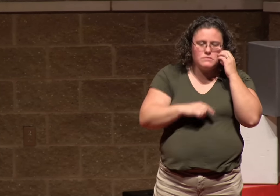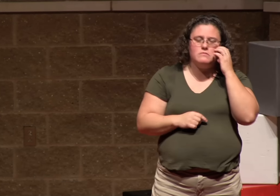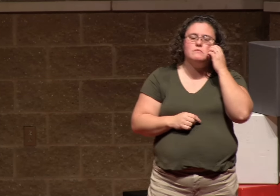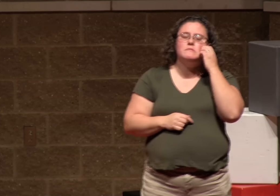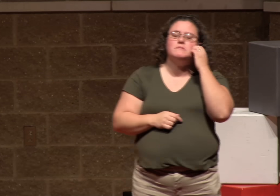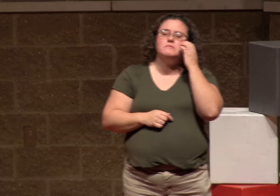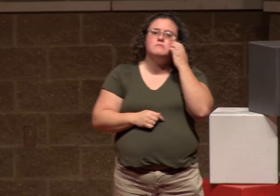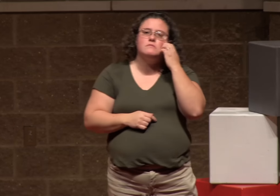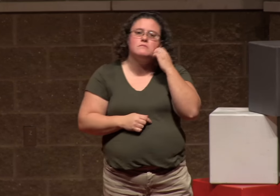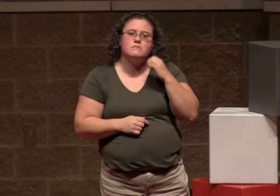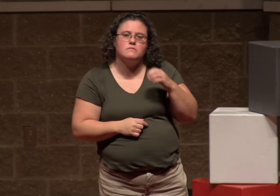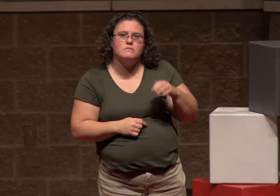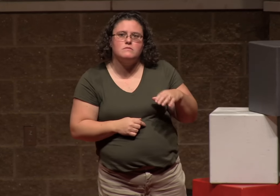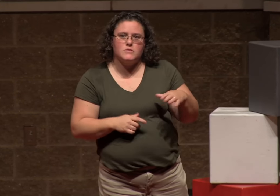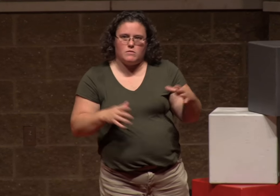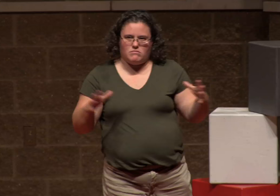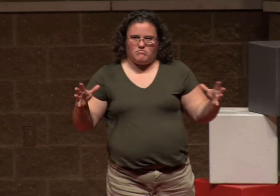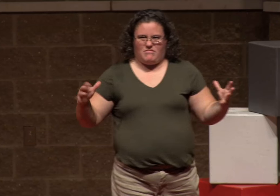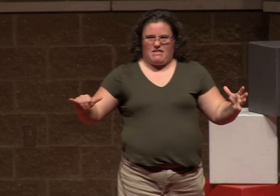into the community. That's really important.